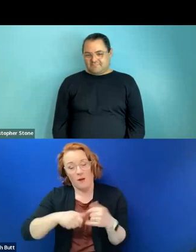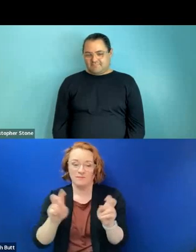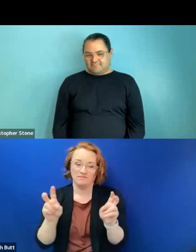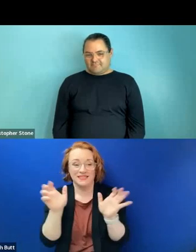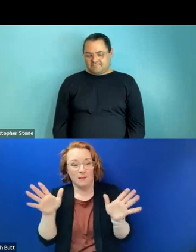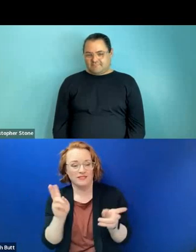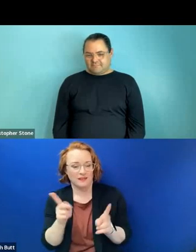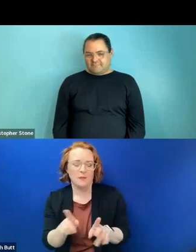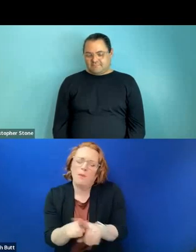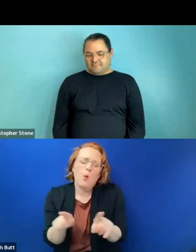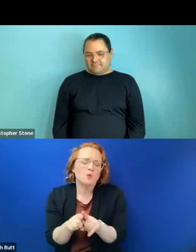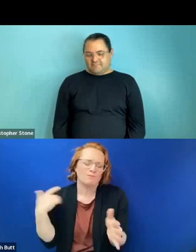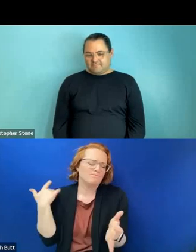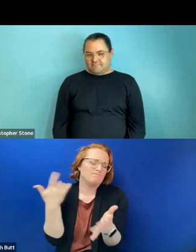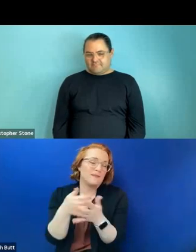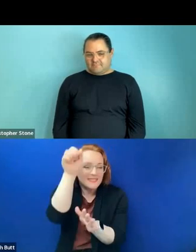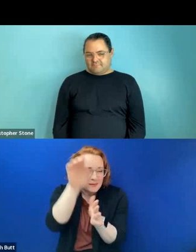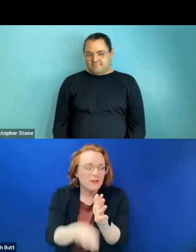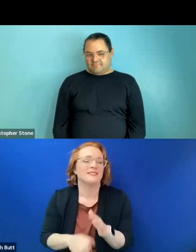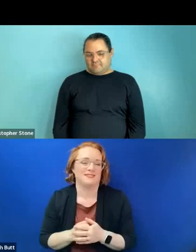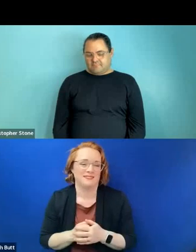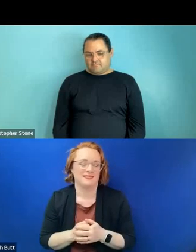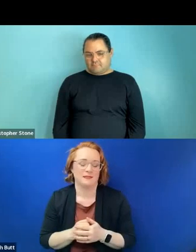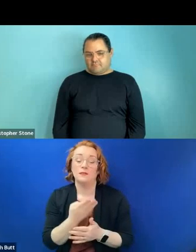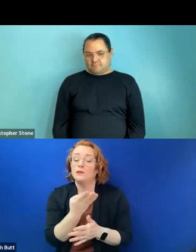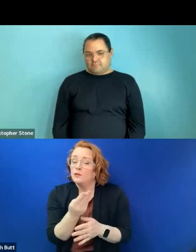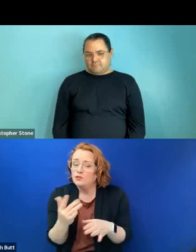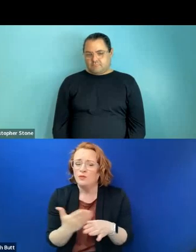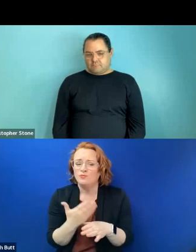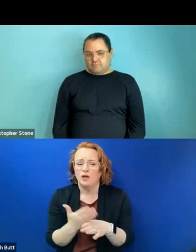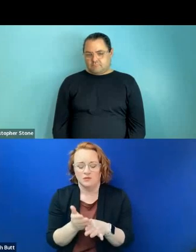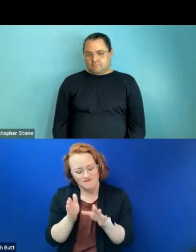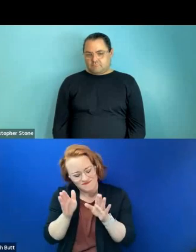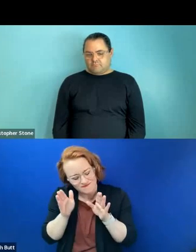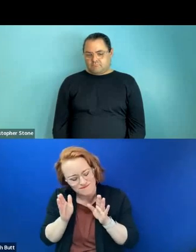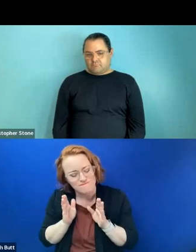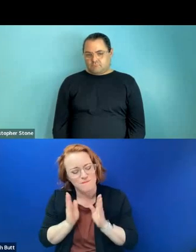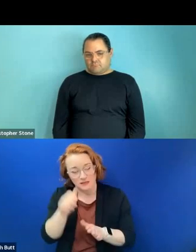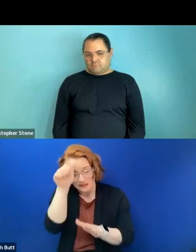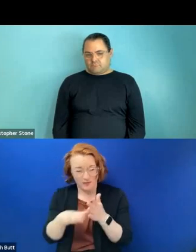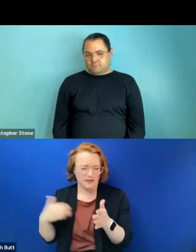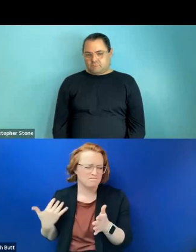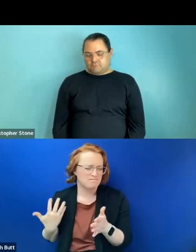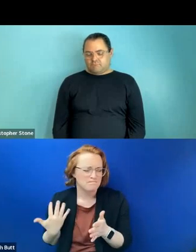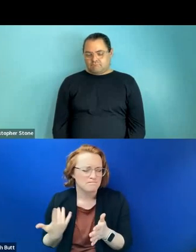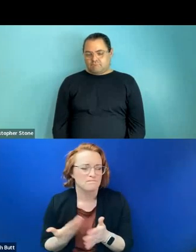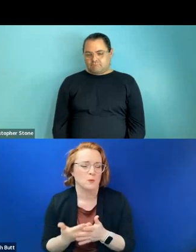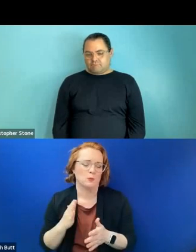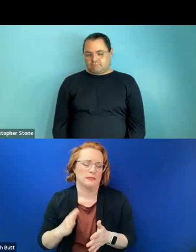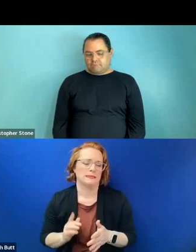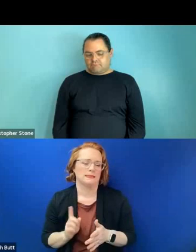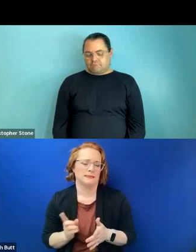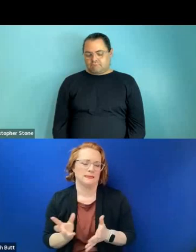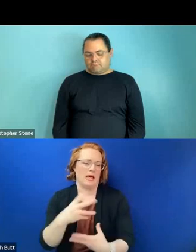experienced interpreter. And you can only do. There are some jobs that you can only do if you've been in the business for a long time, I think. Okay. So you